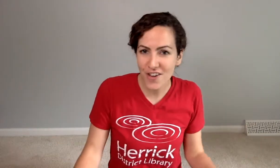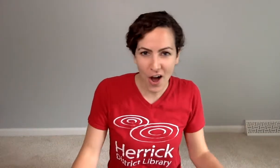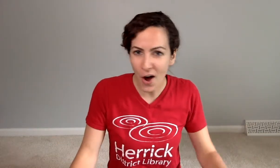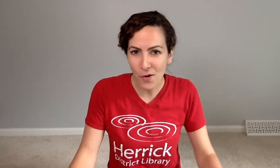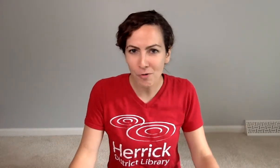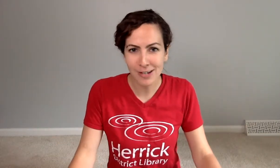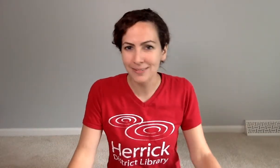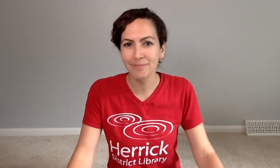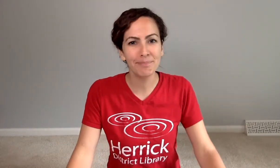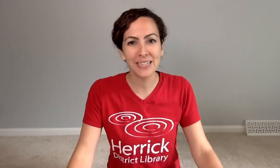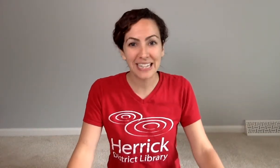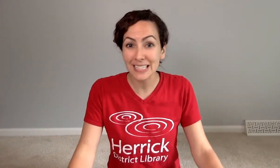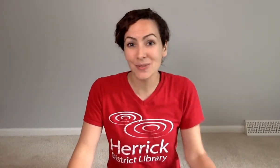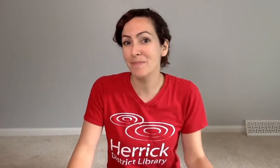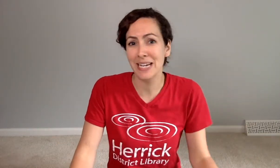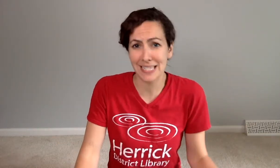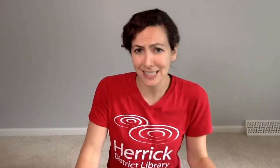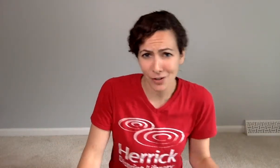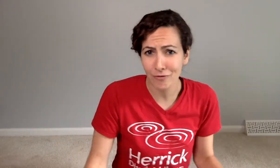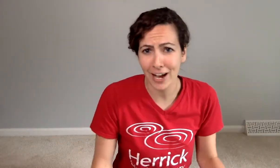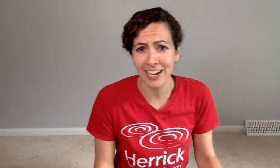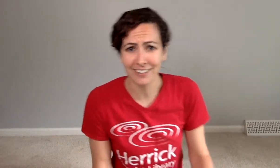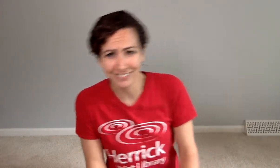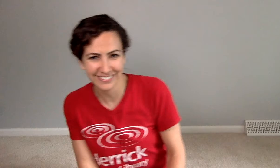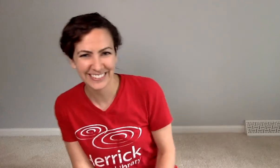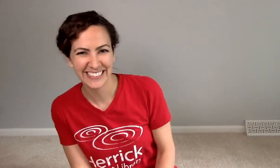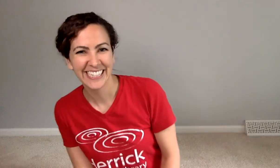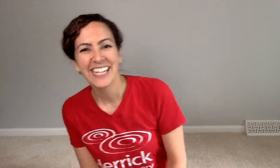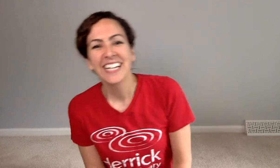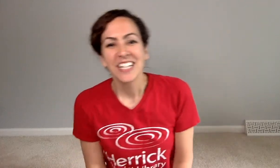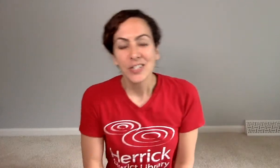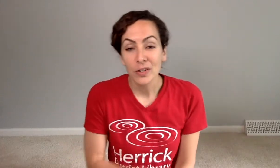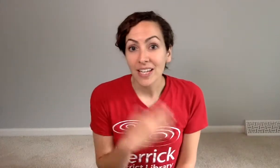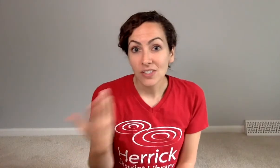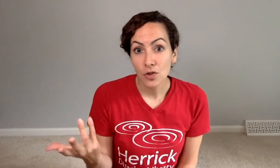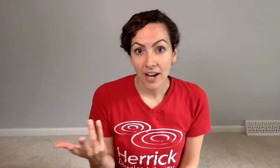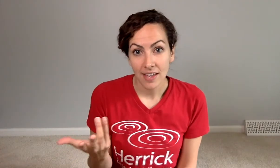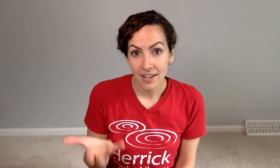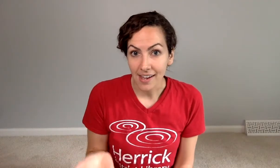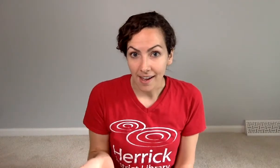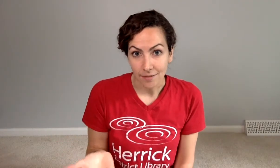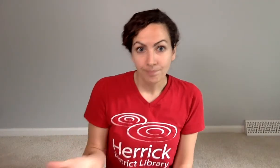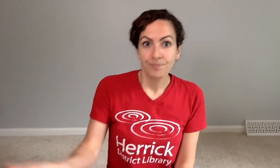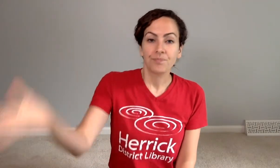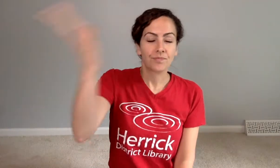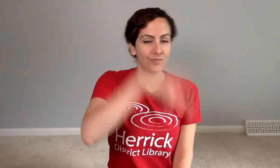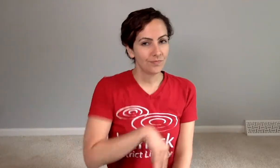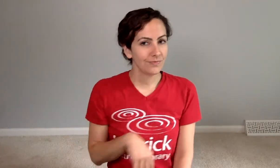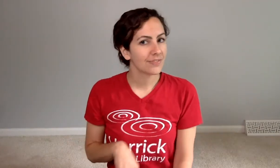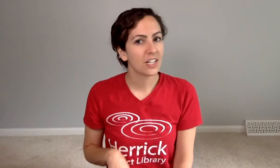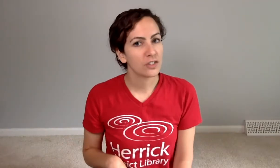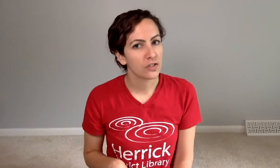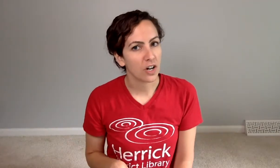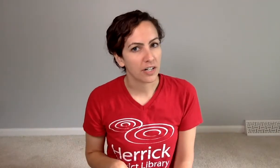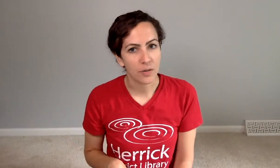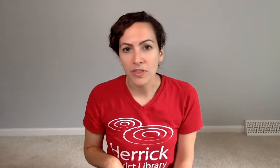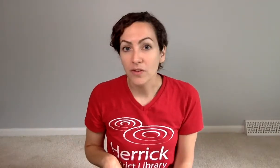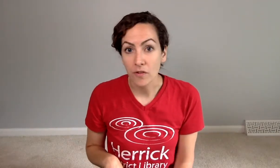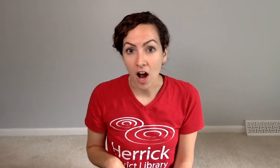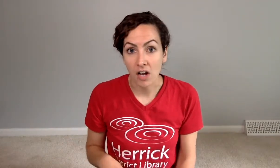No, but that's what makes it so fun. So let's try that again. Starting with the frogs